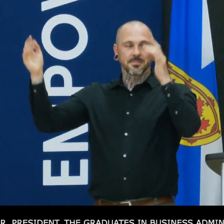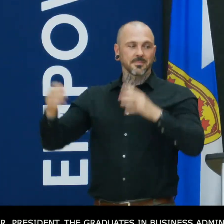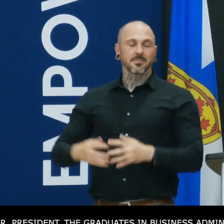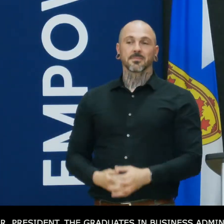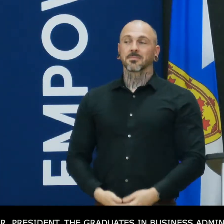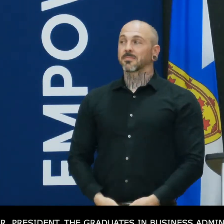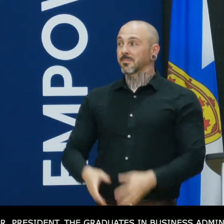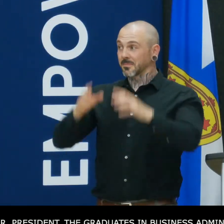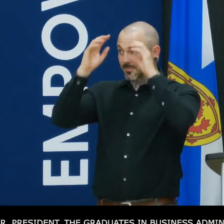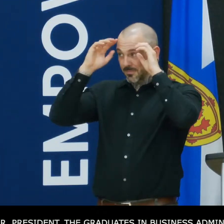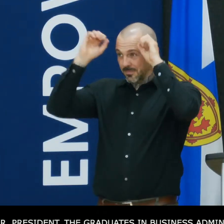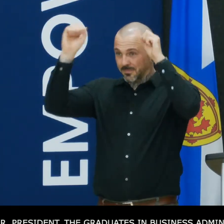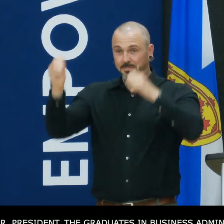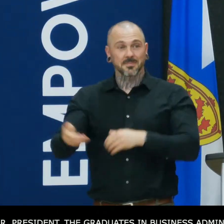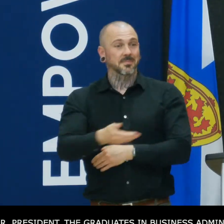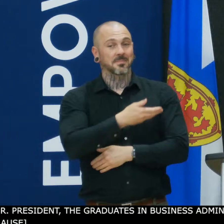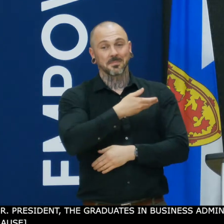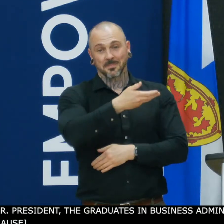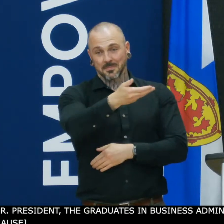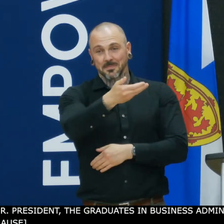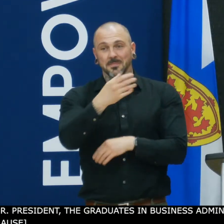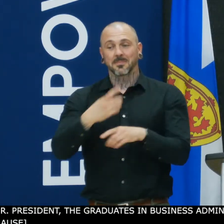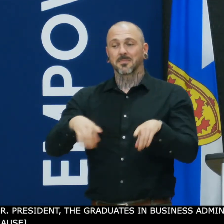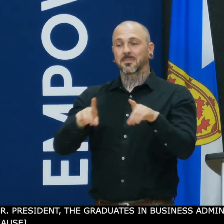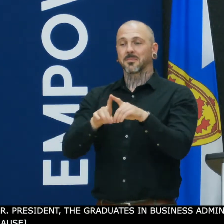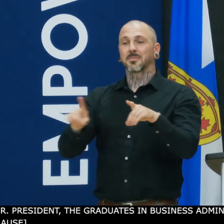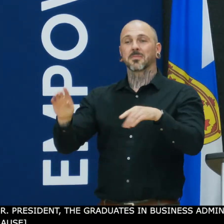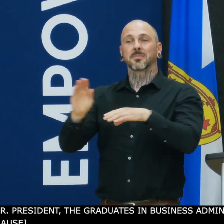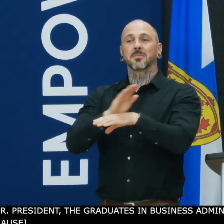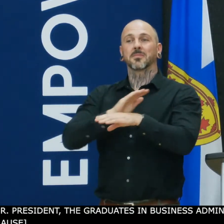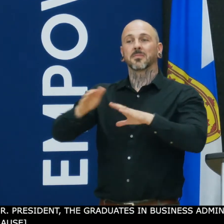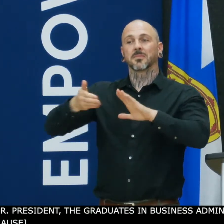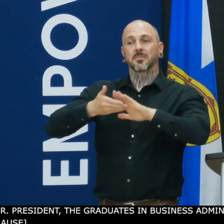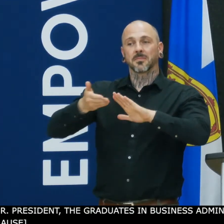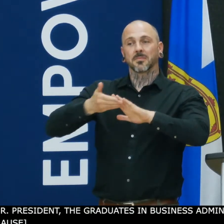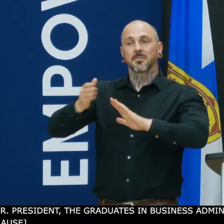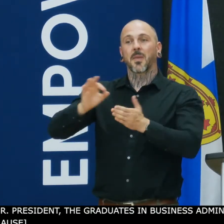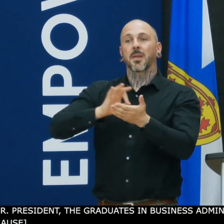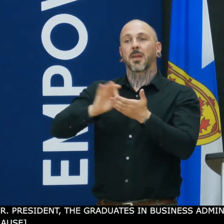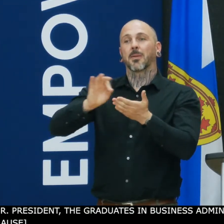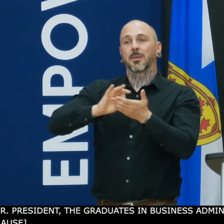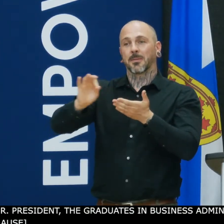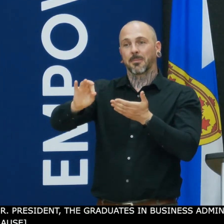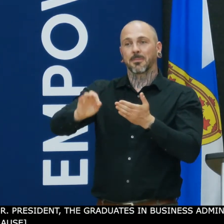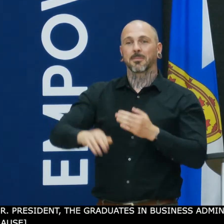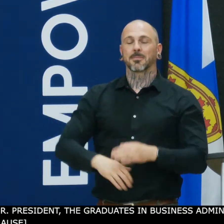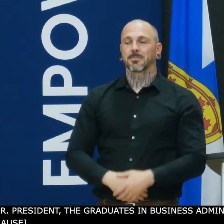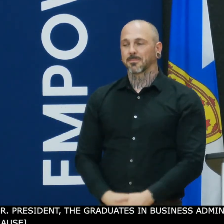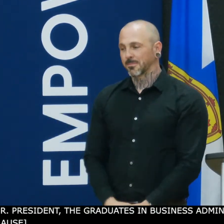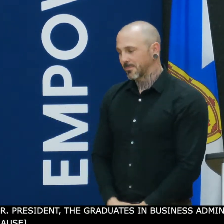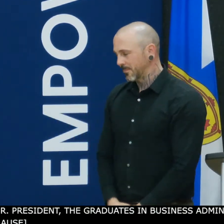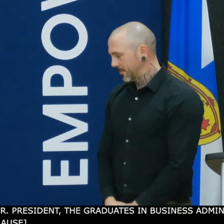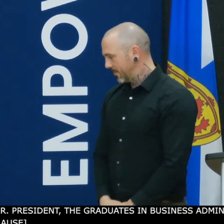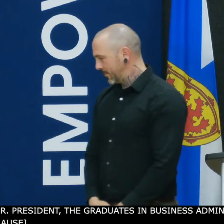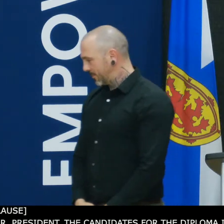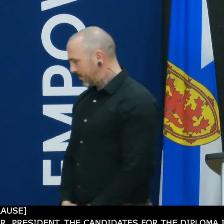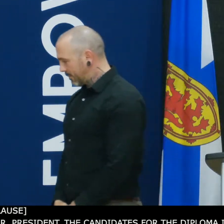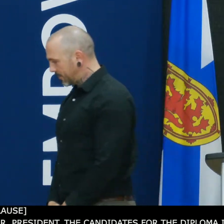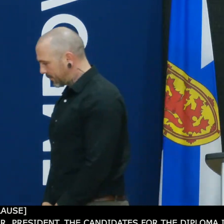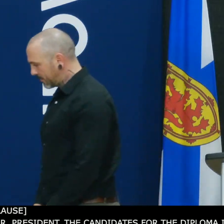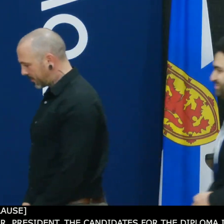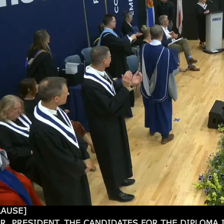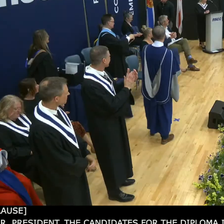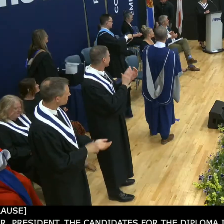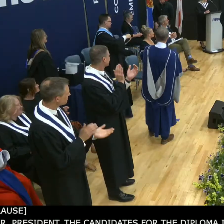Mr. President, the candidates for the Diploma in Business Administration Accounting. Kartik Arora.